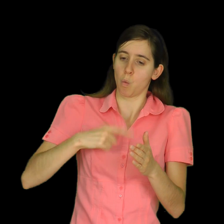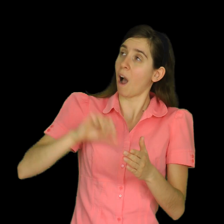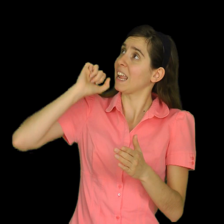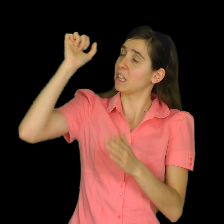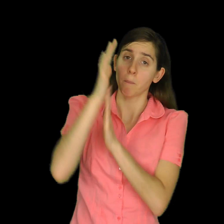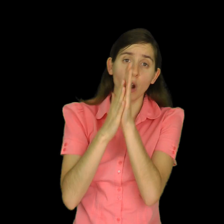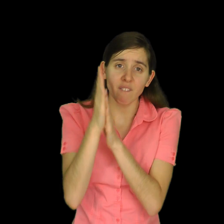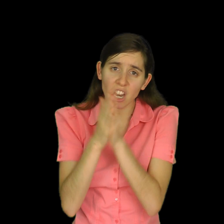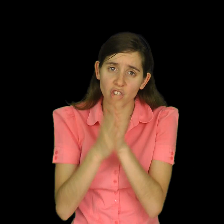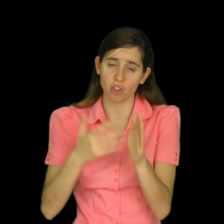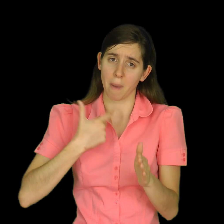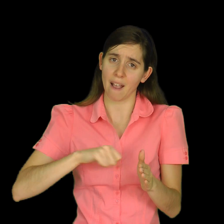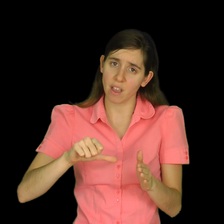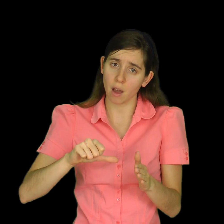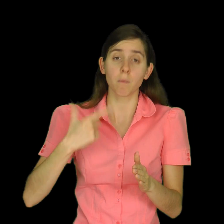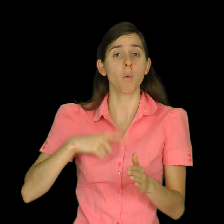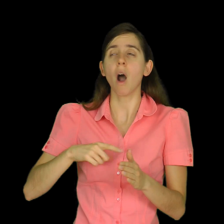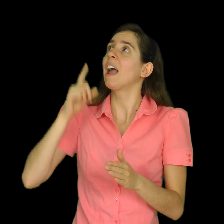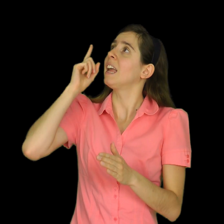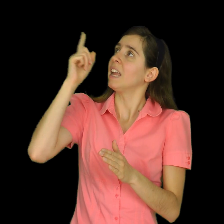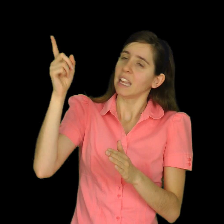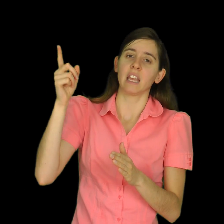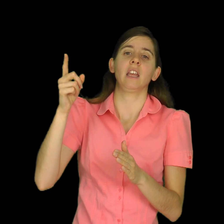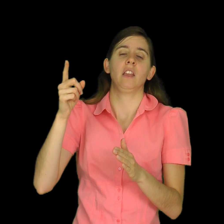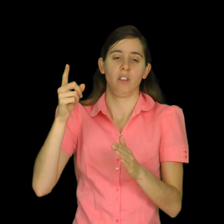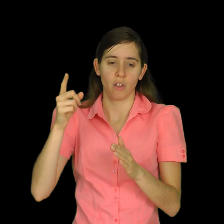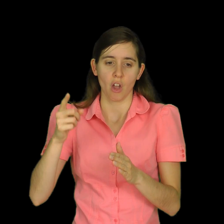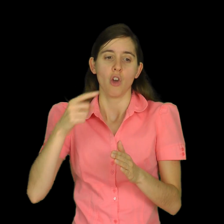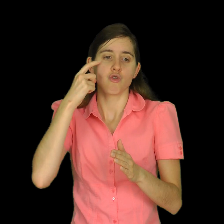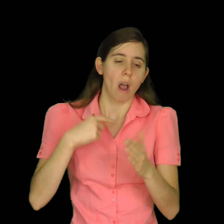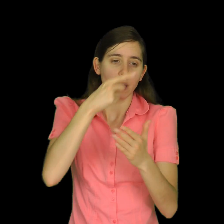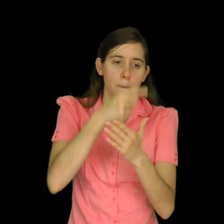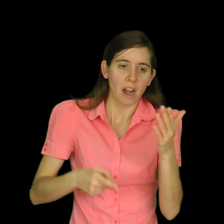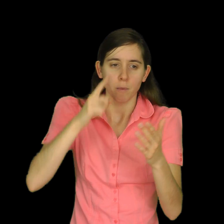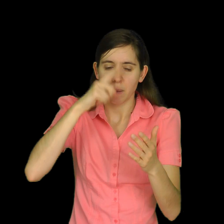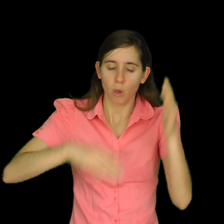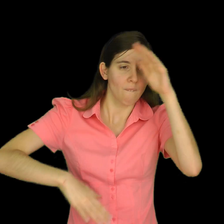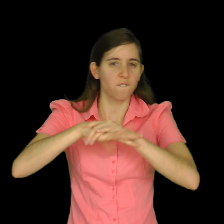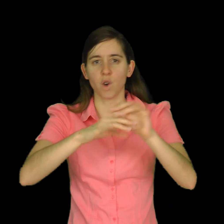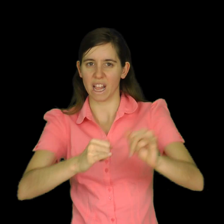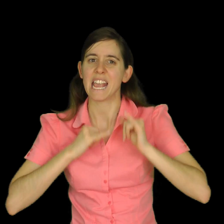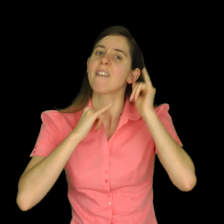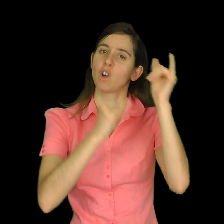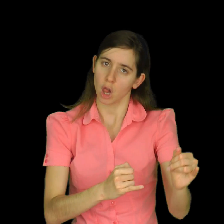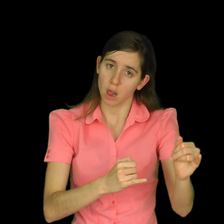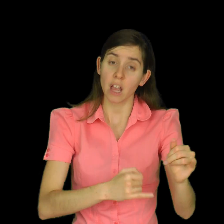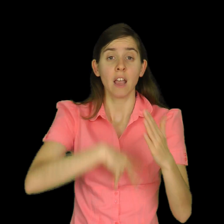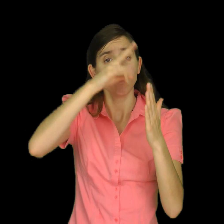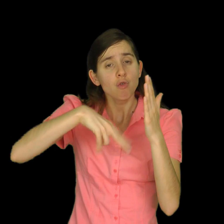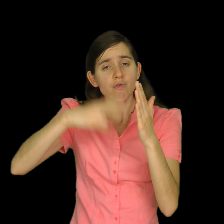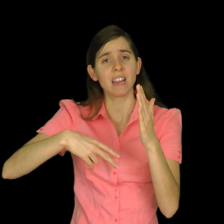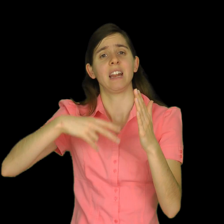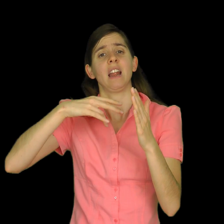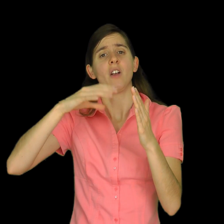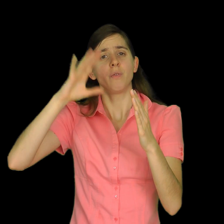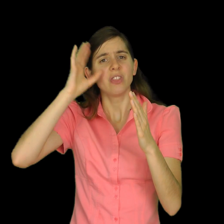did. One reason is that He was dealing in many cases with profoundly wicked people. Read what some of these nations did. It'll make the hair stand